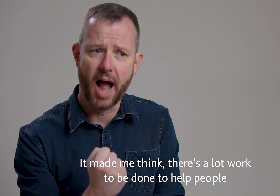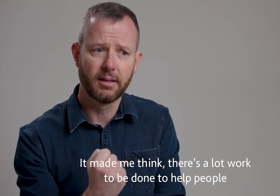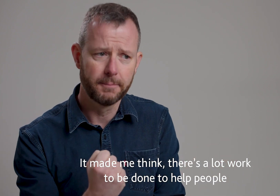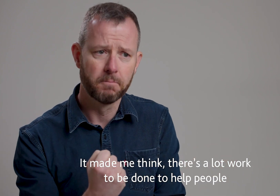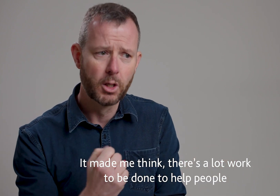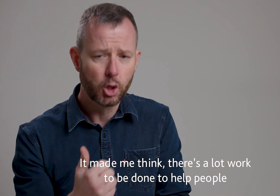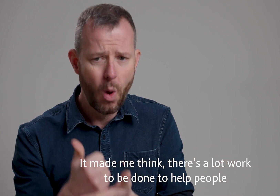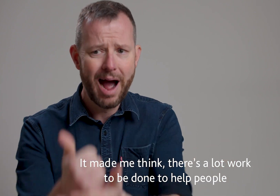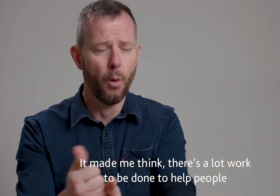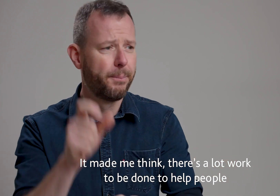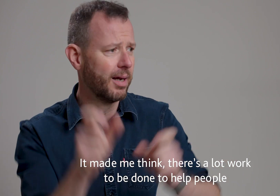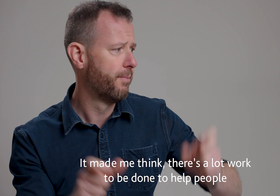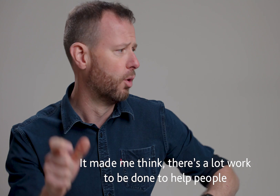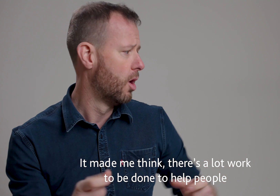done to help people